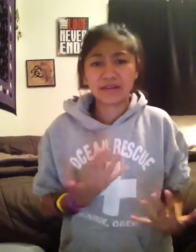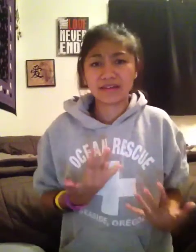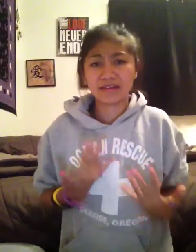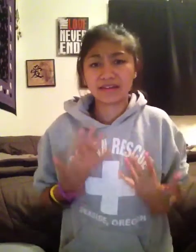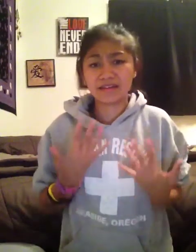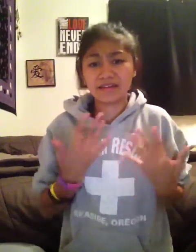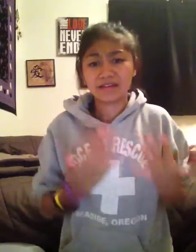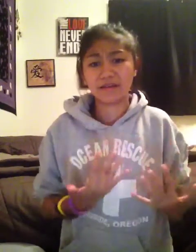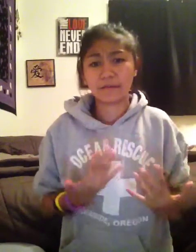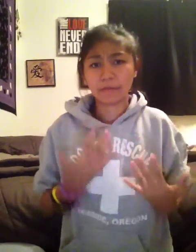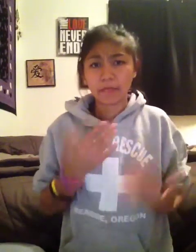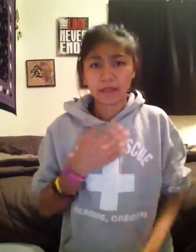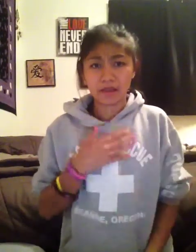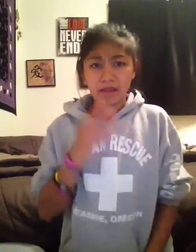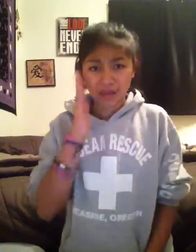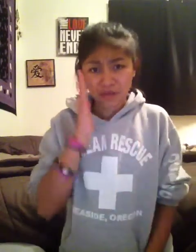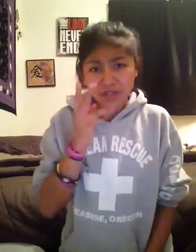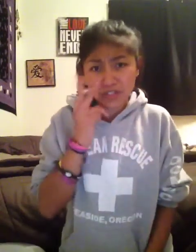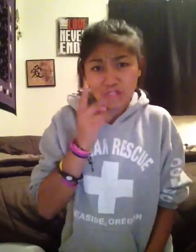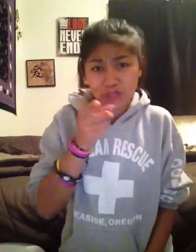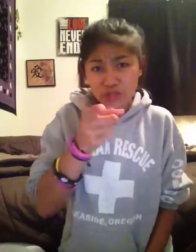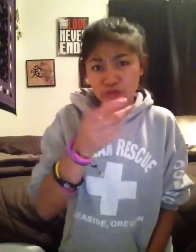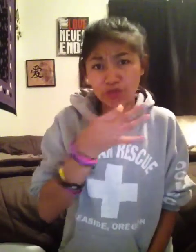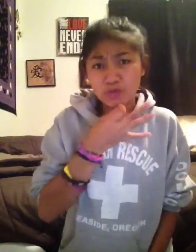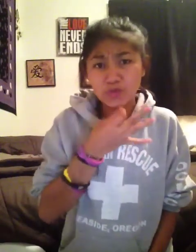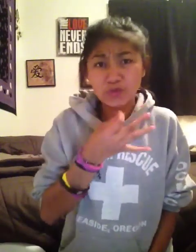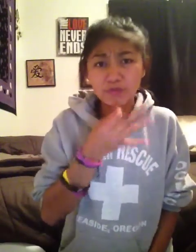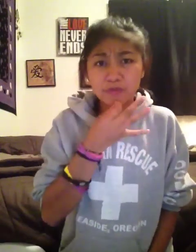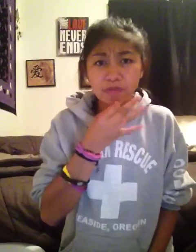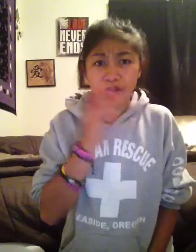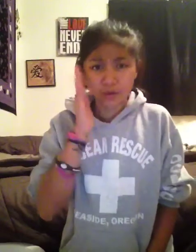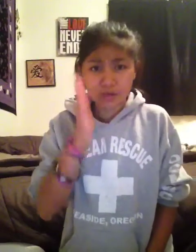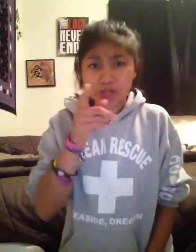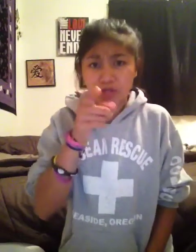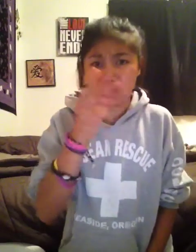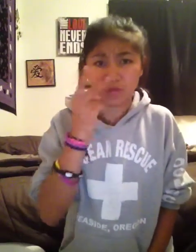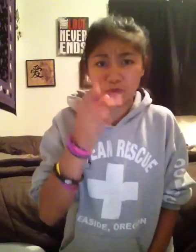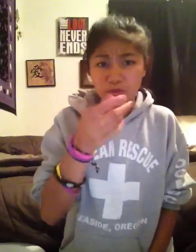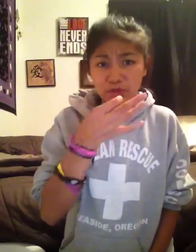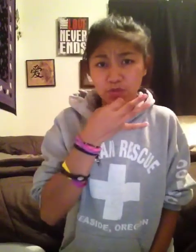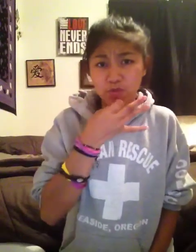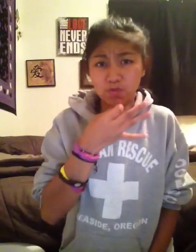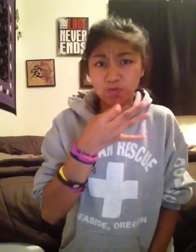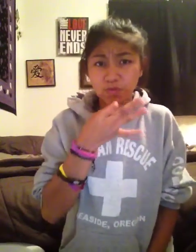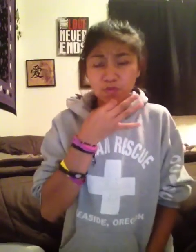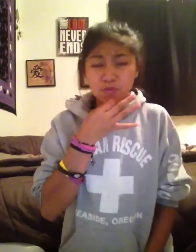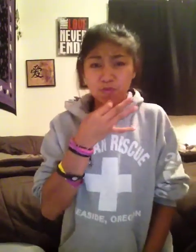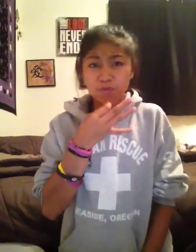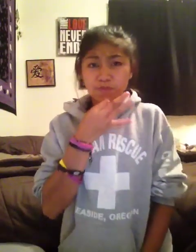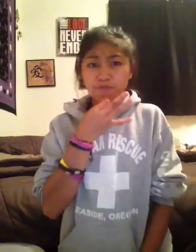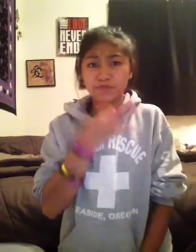Waiting, I'll see you soon, I'll see you soon.